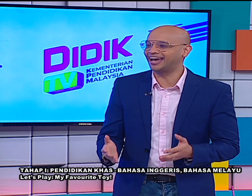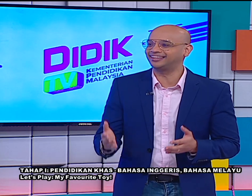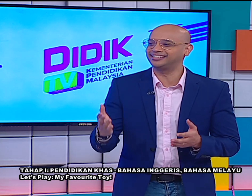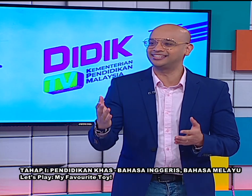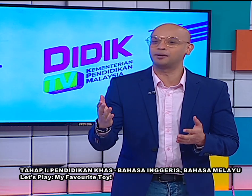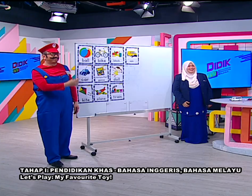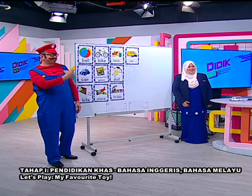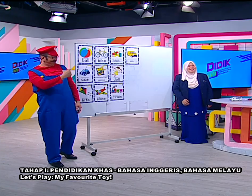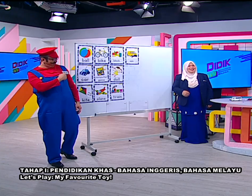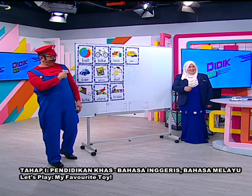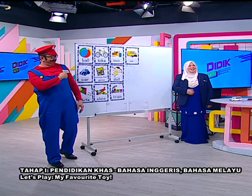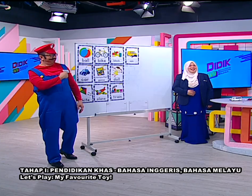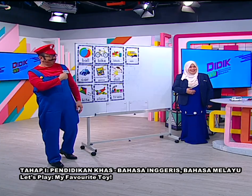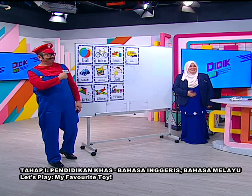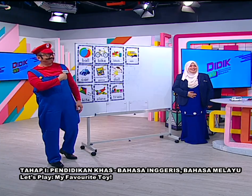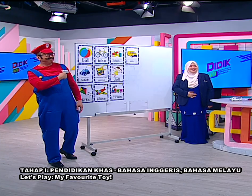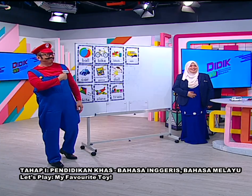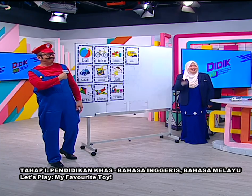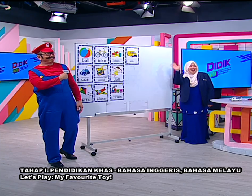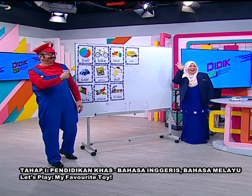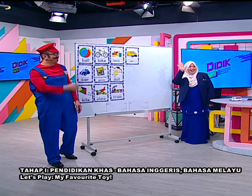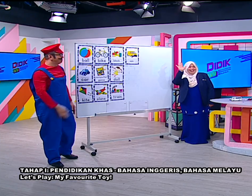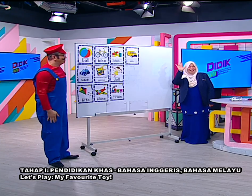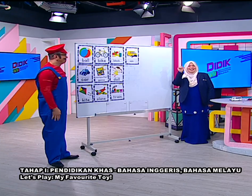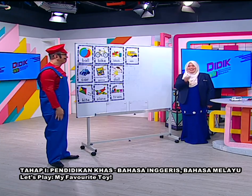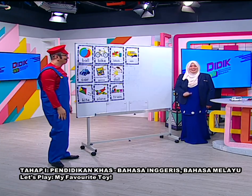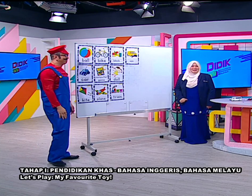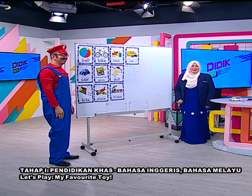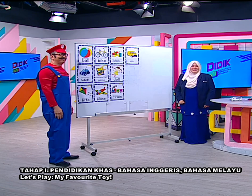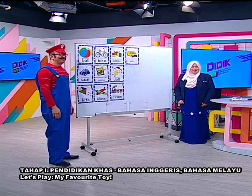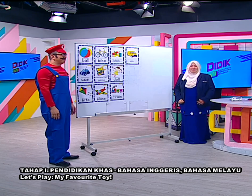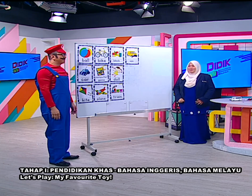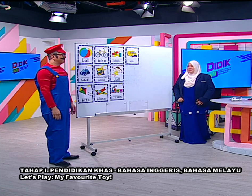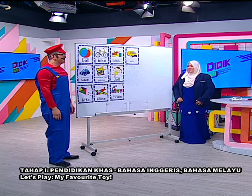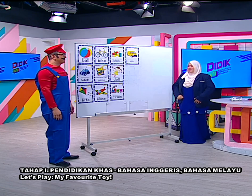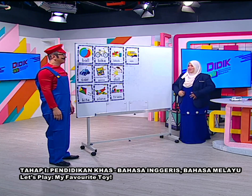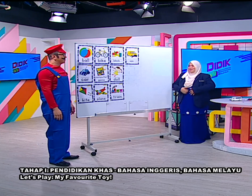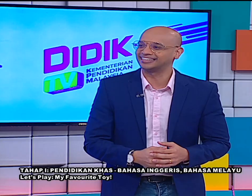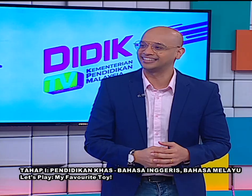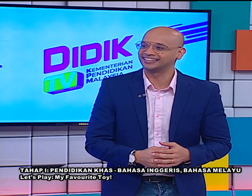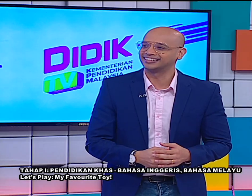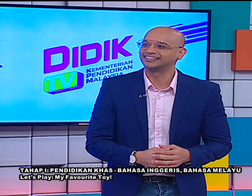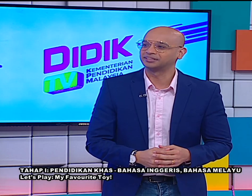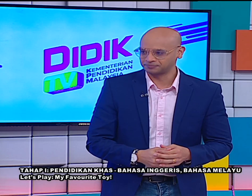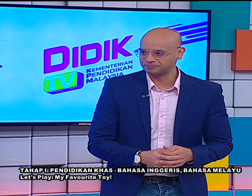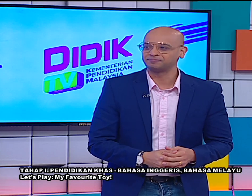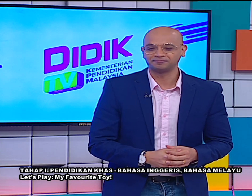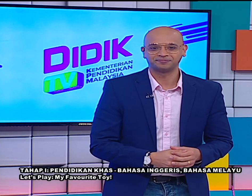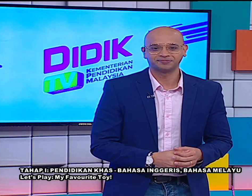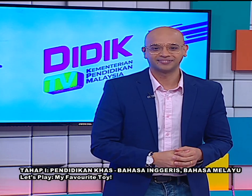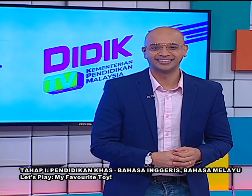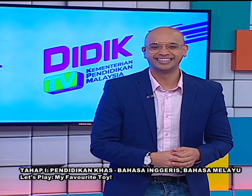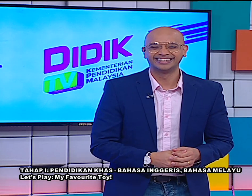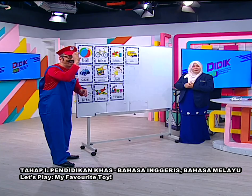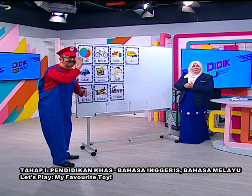Miza and teacher Mario. Alright, let's continue our lesson. Okay,